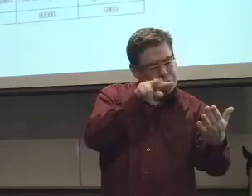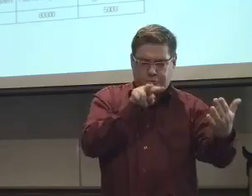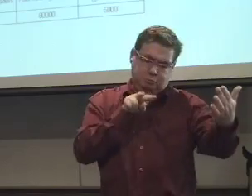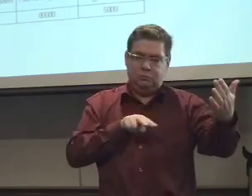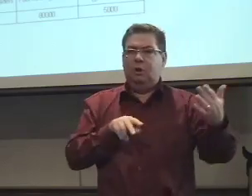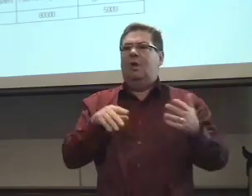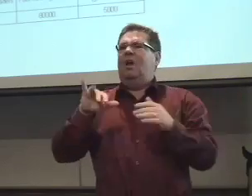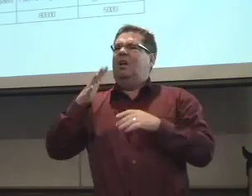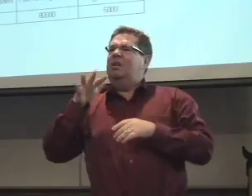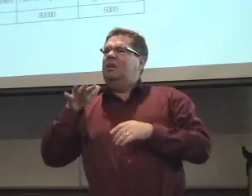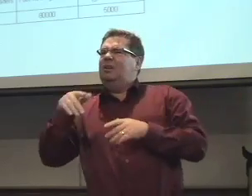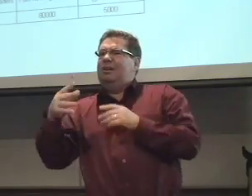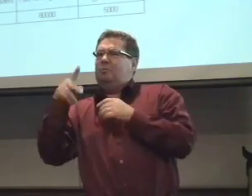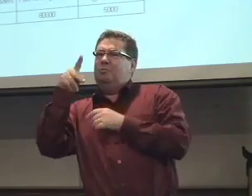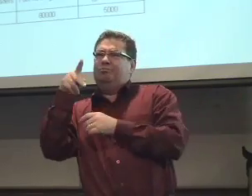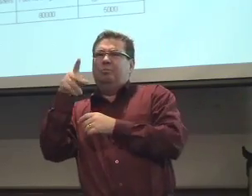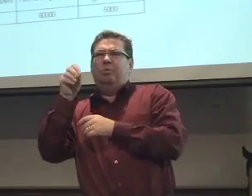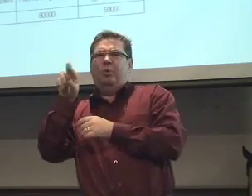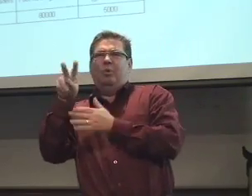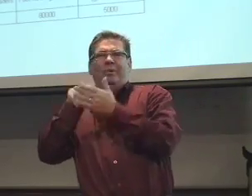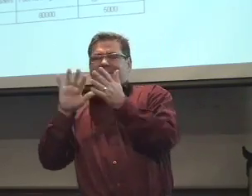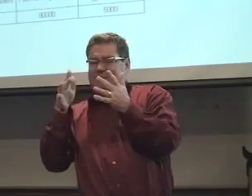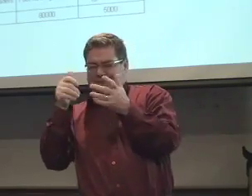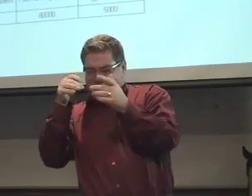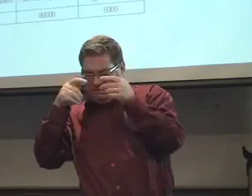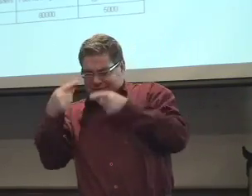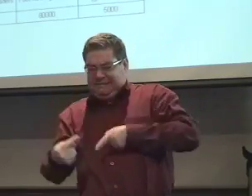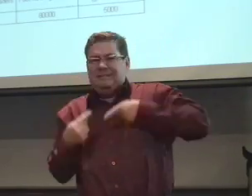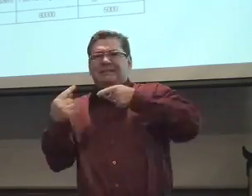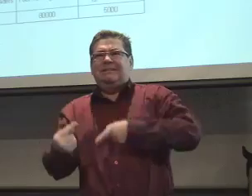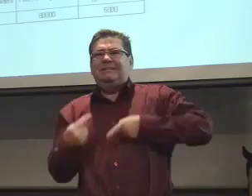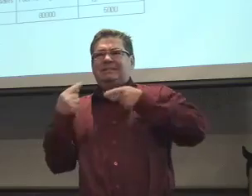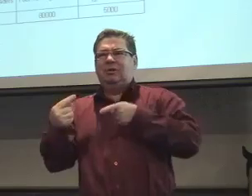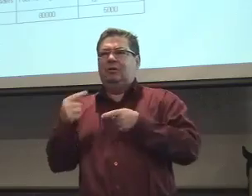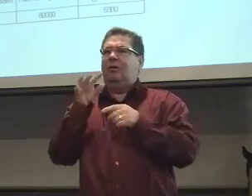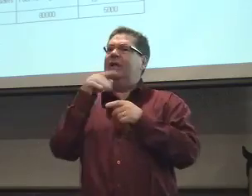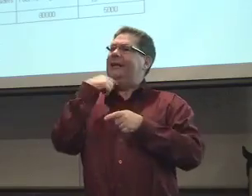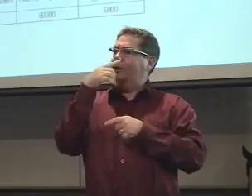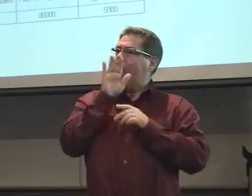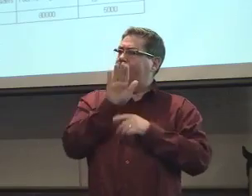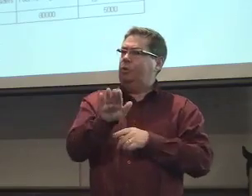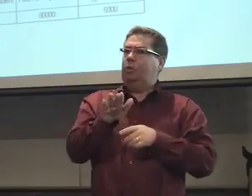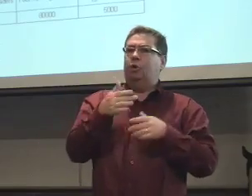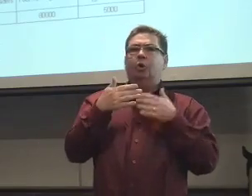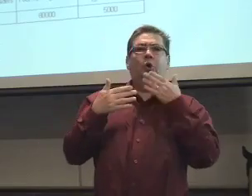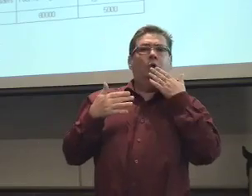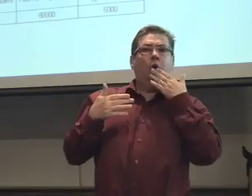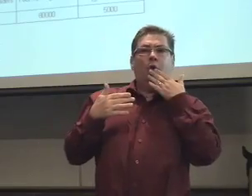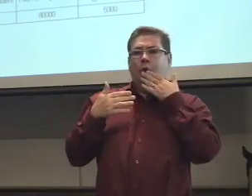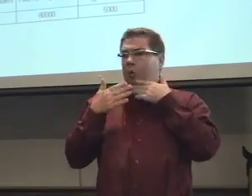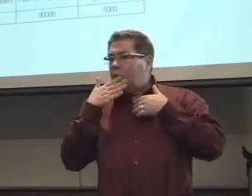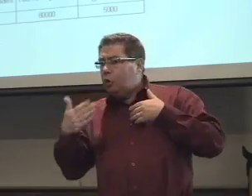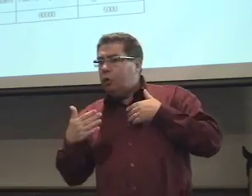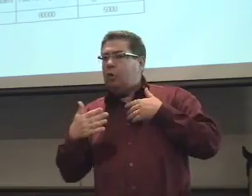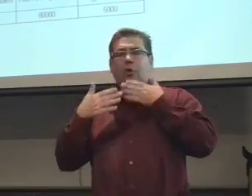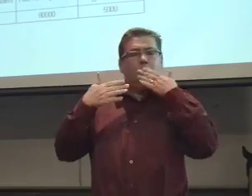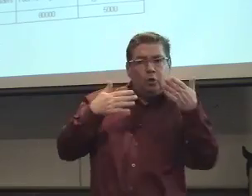And wanting to know, one factor, looking at just the vocabulary, what was the difference between good readers and poor readers? And they